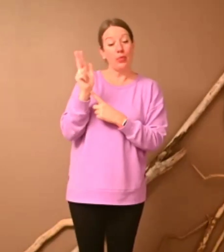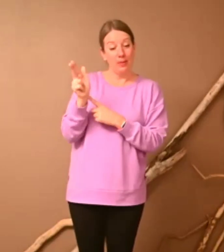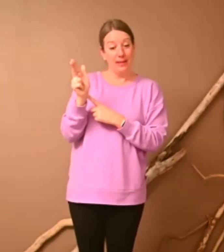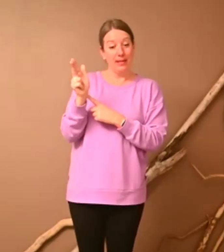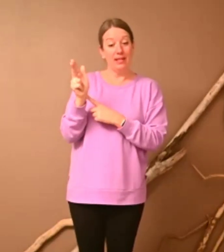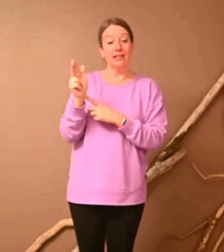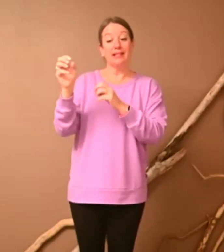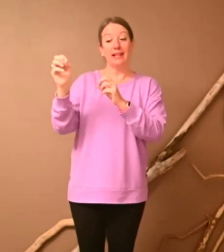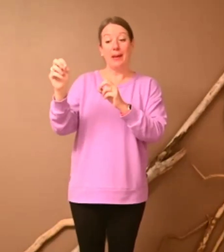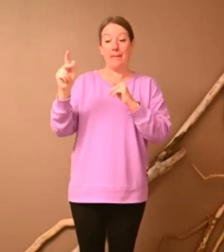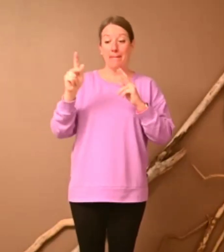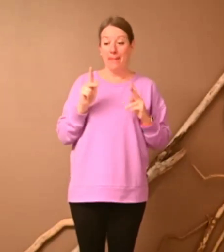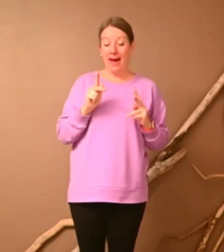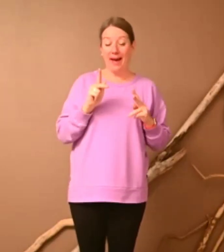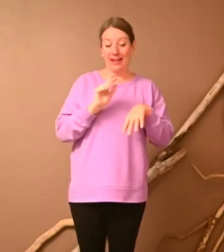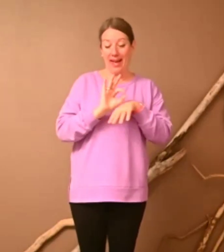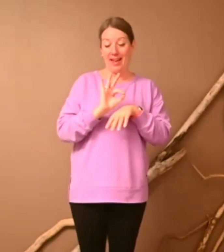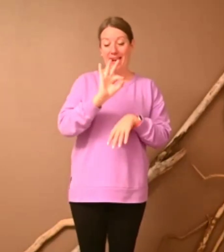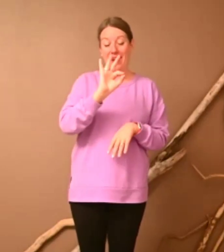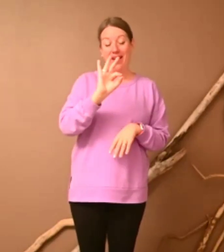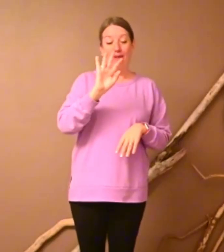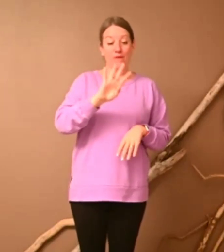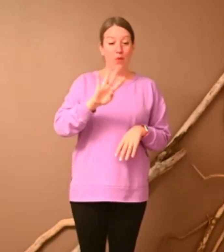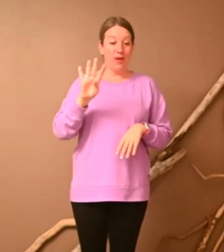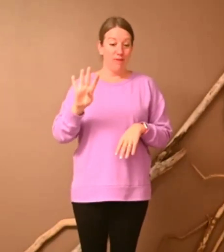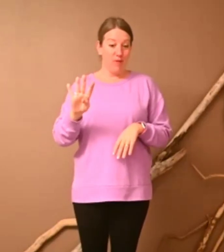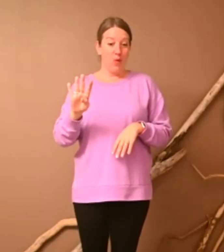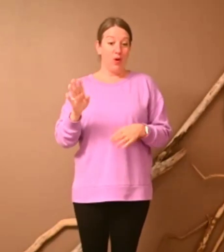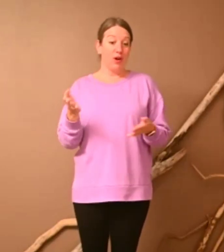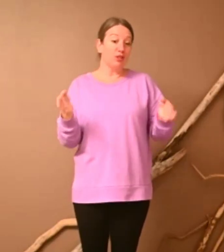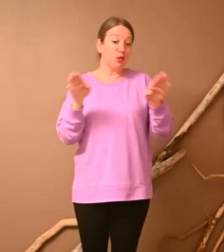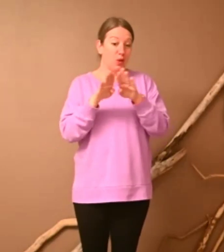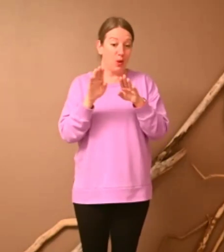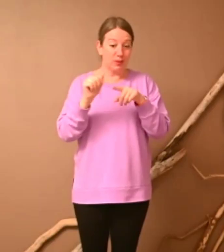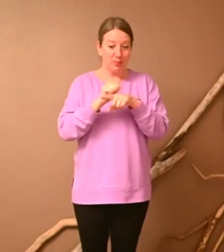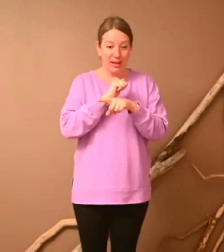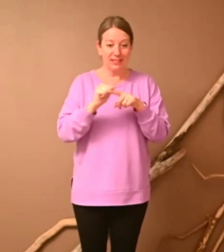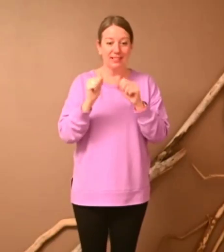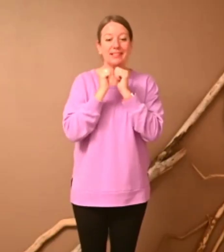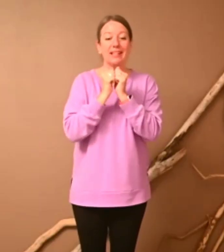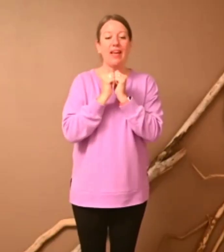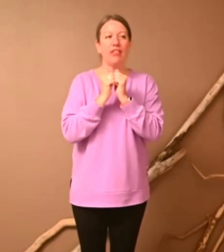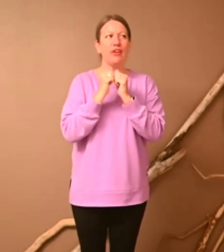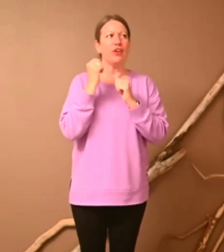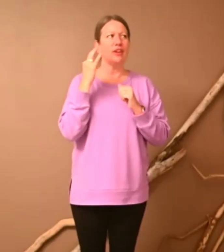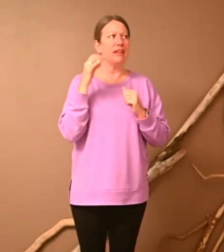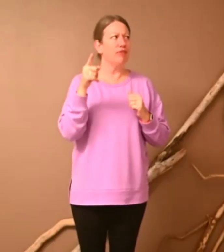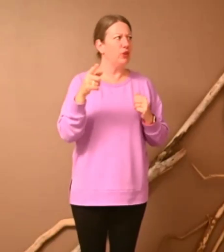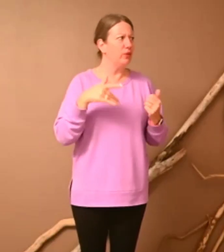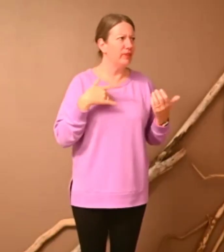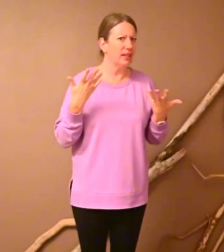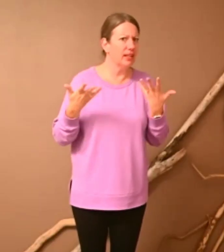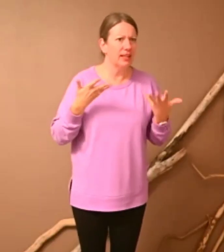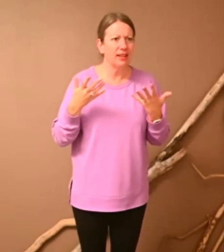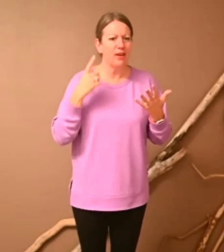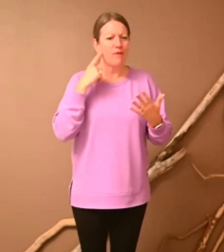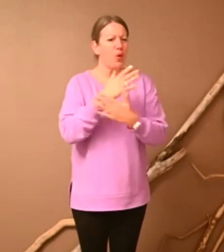then transition to rest for the next 3 minutes, we can come back at 9:44 to close practice